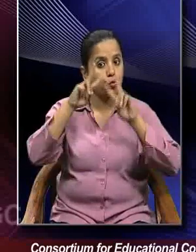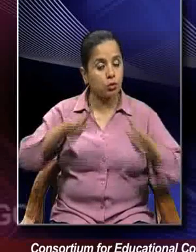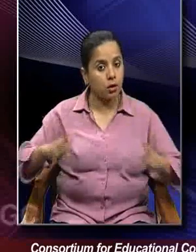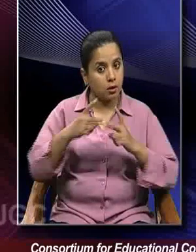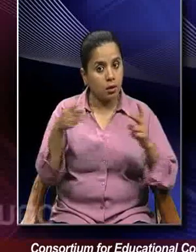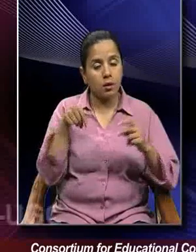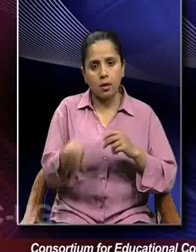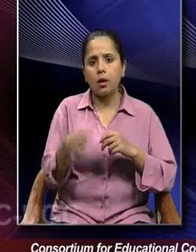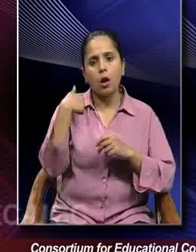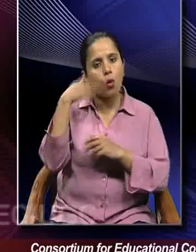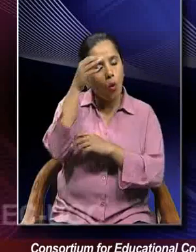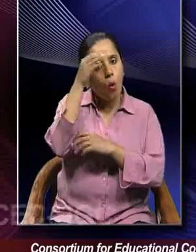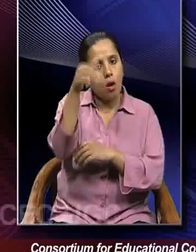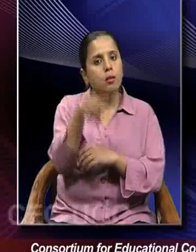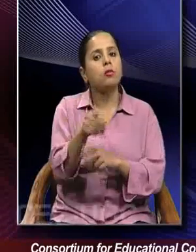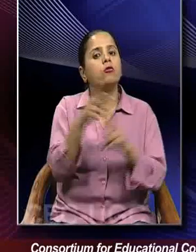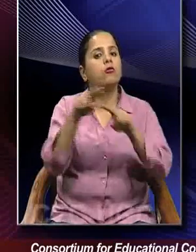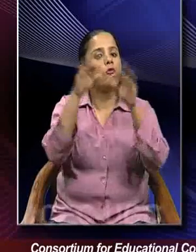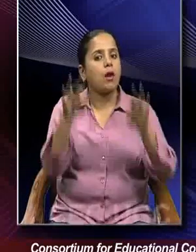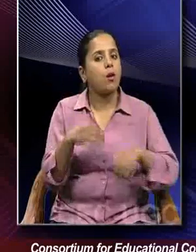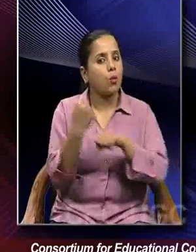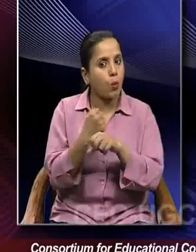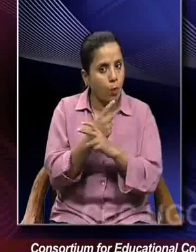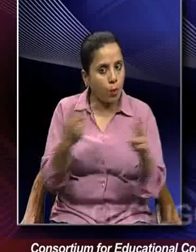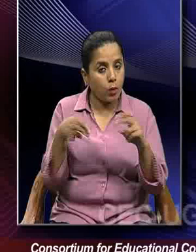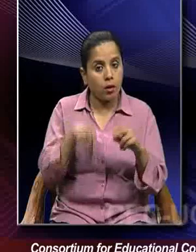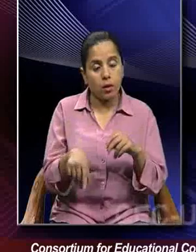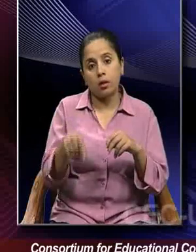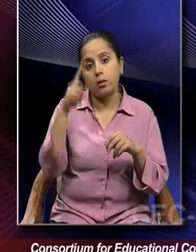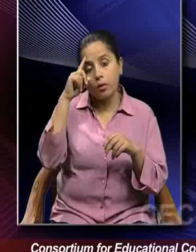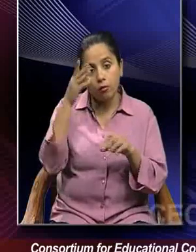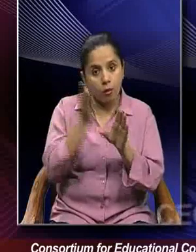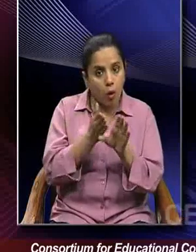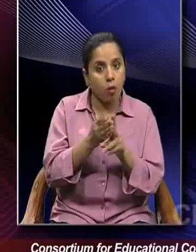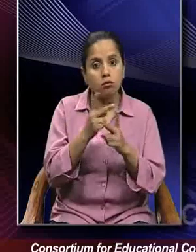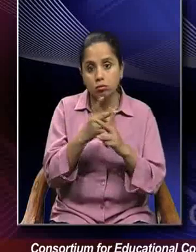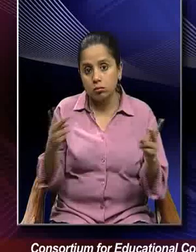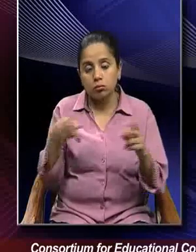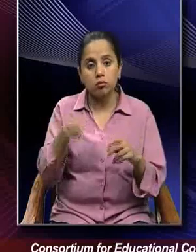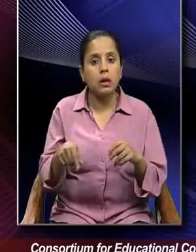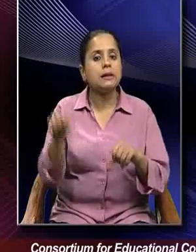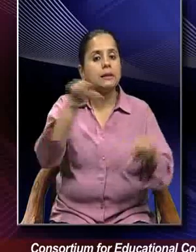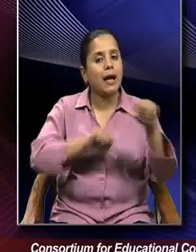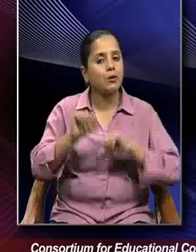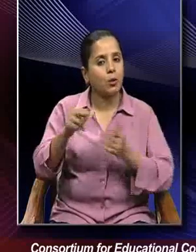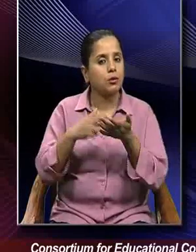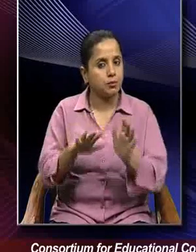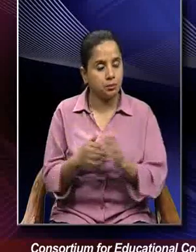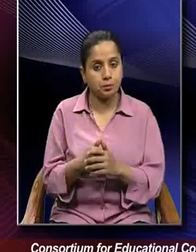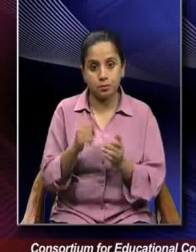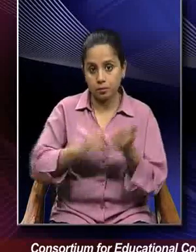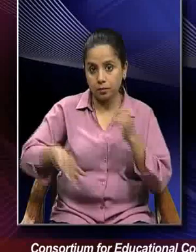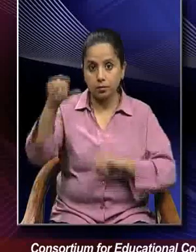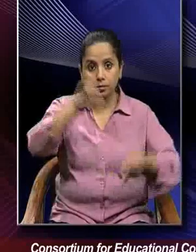are conceptual frameworks that are shaped by philosophical assumptions about the nature of science. Social